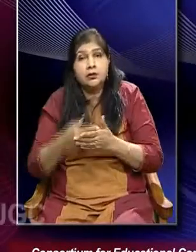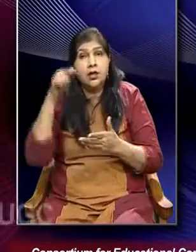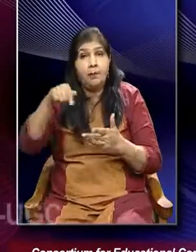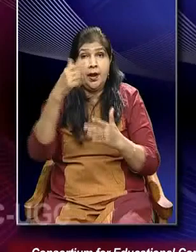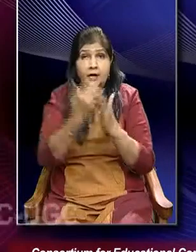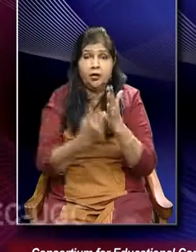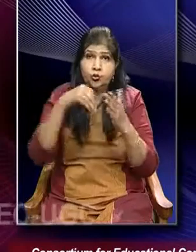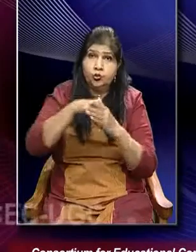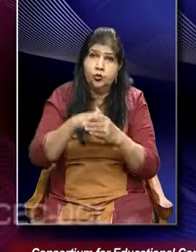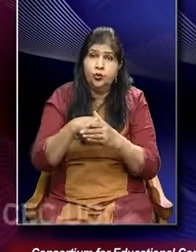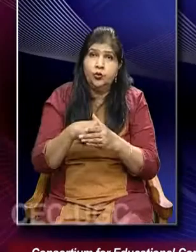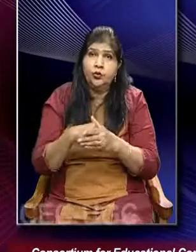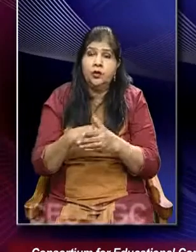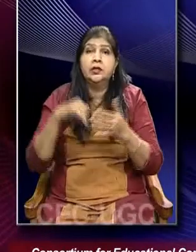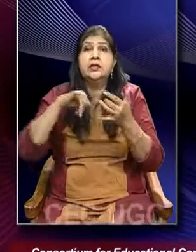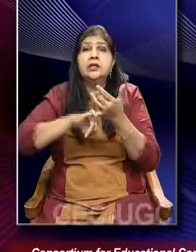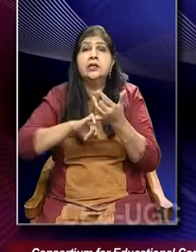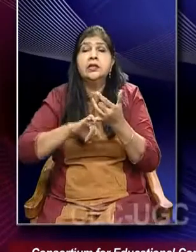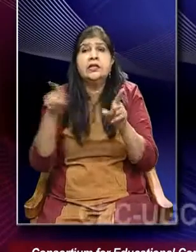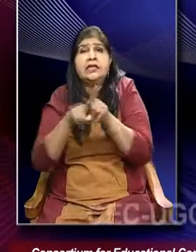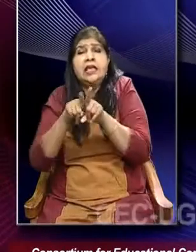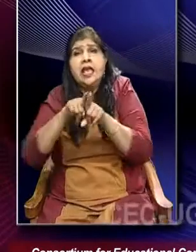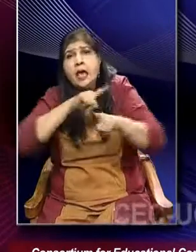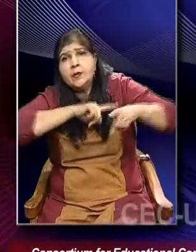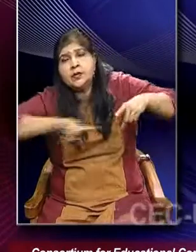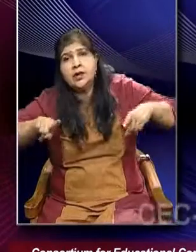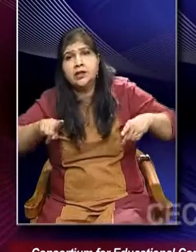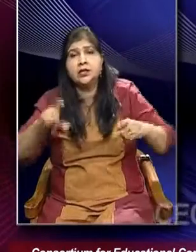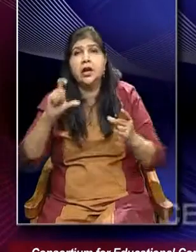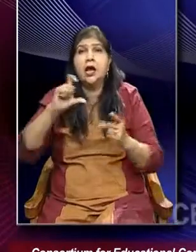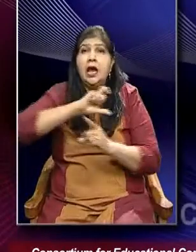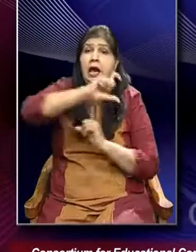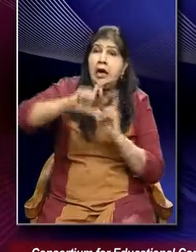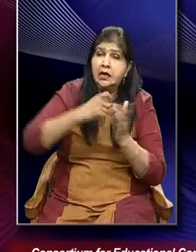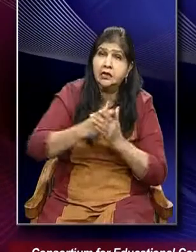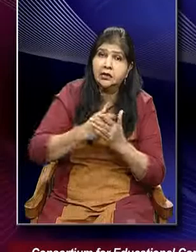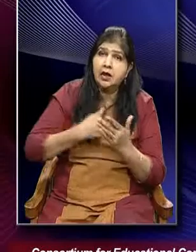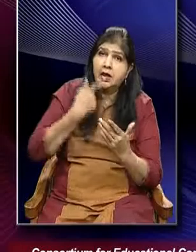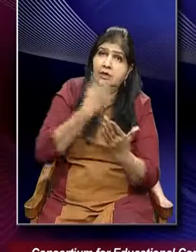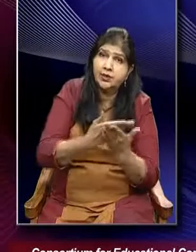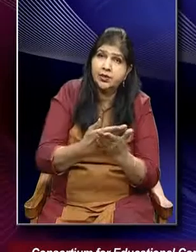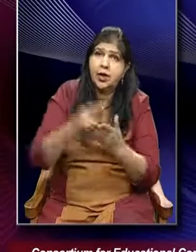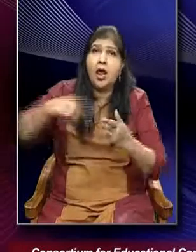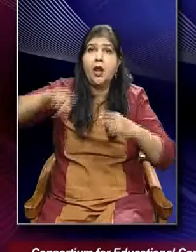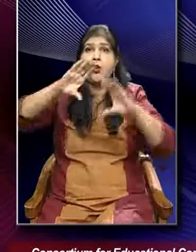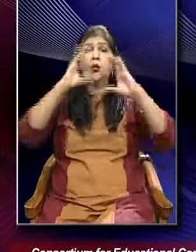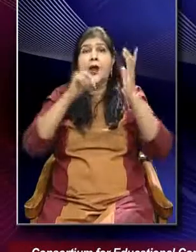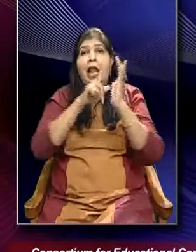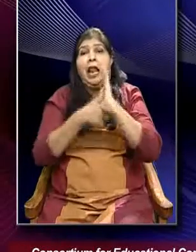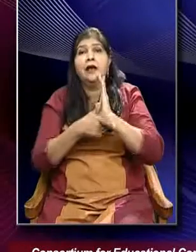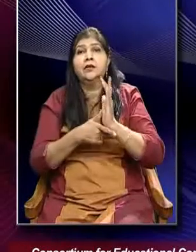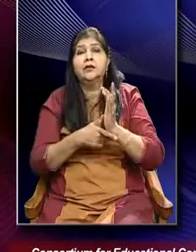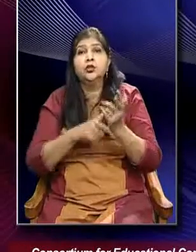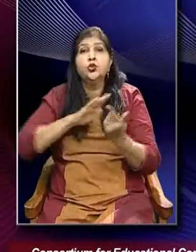important issue of standardization of cultural expressions around the world. Last,